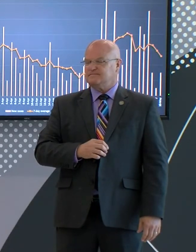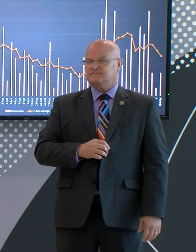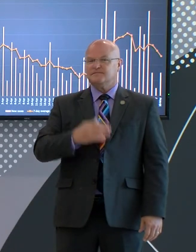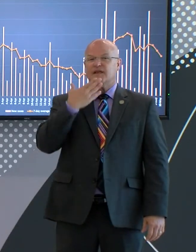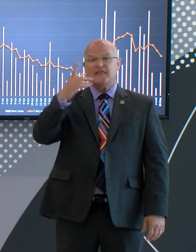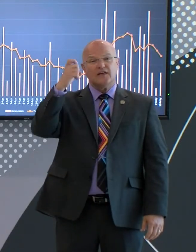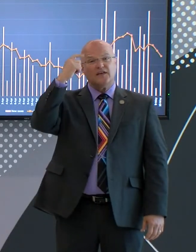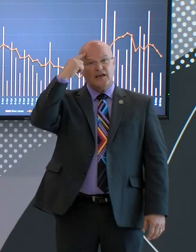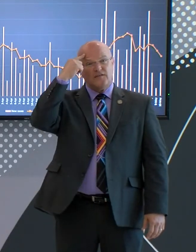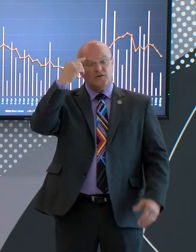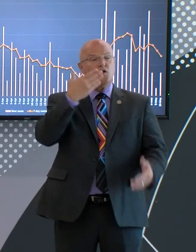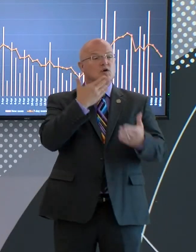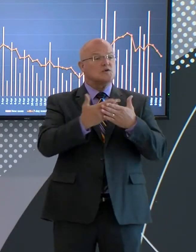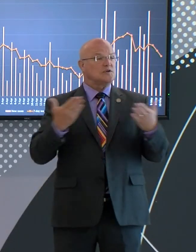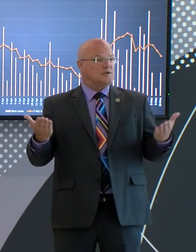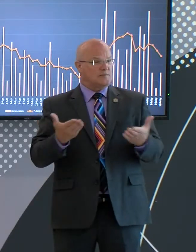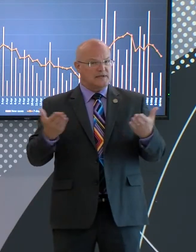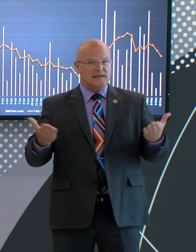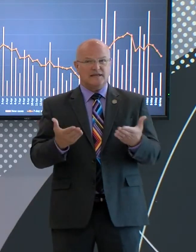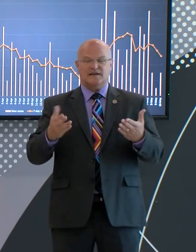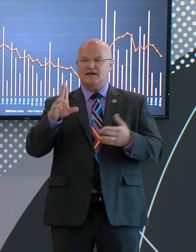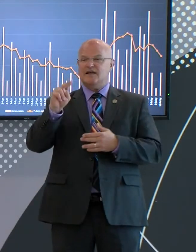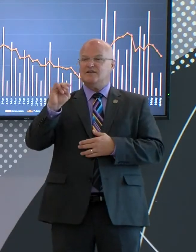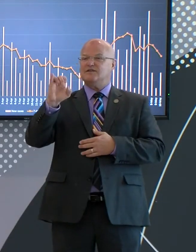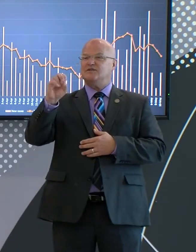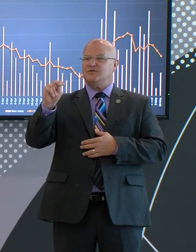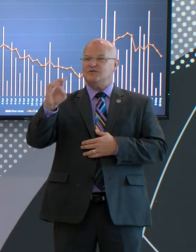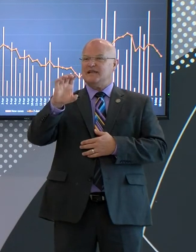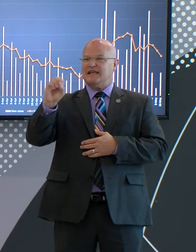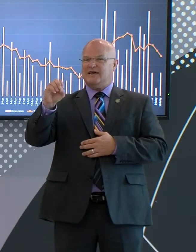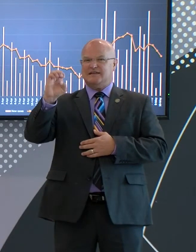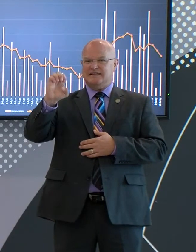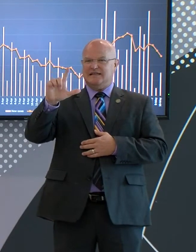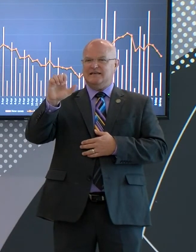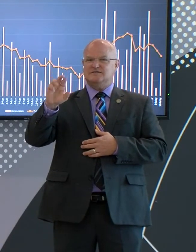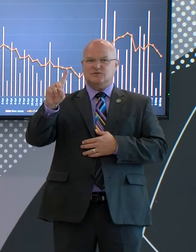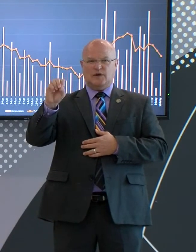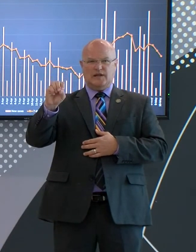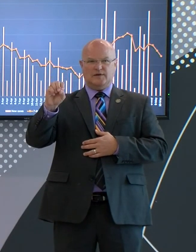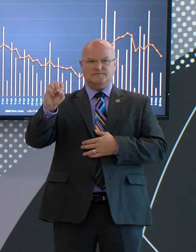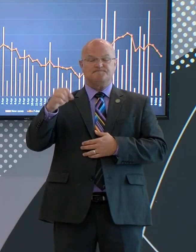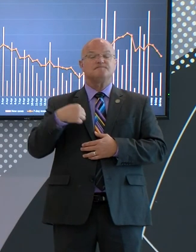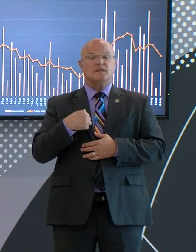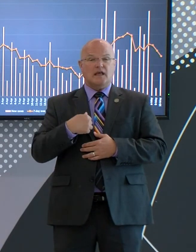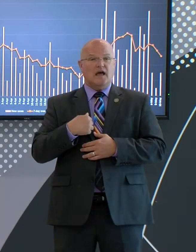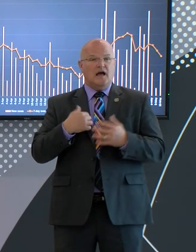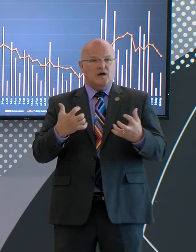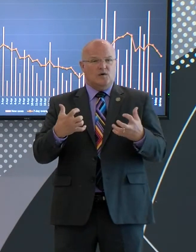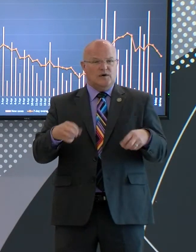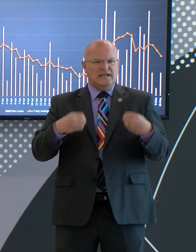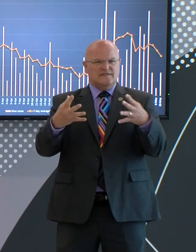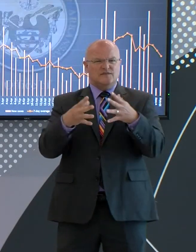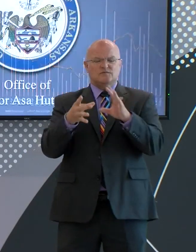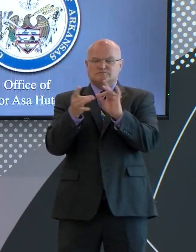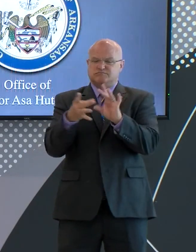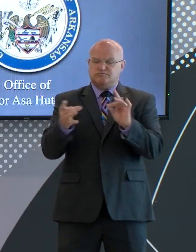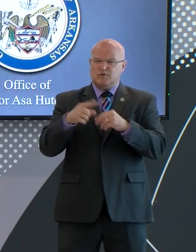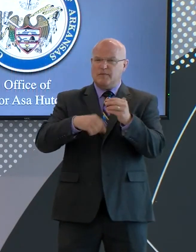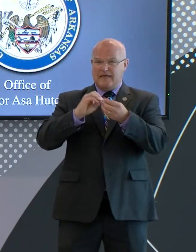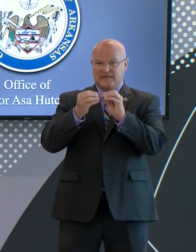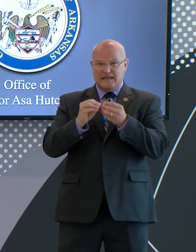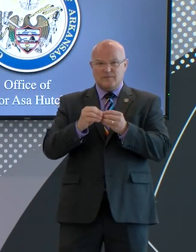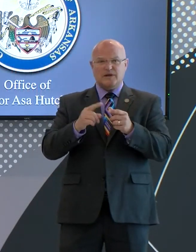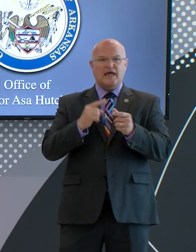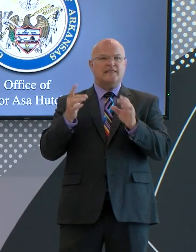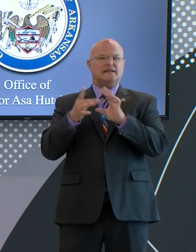Thank you, Governor, and it's very good to be here in Union County and El Dorado. I'd like to give a few details on the numbers